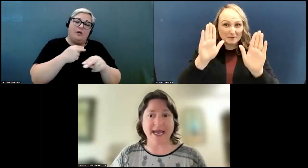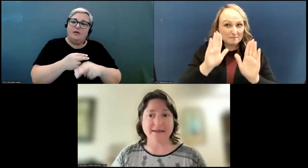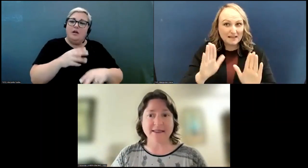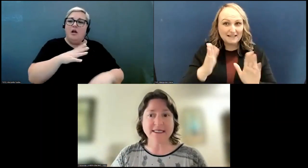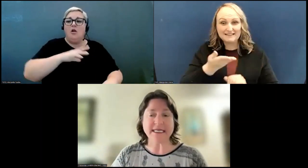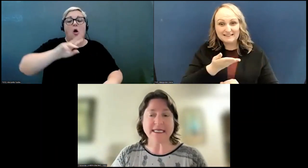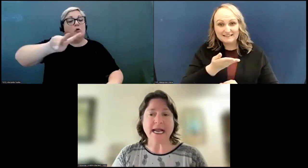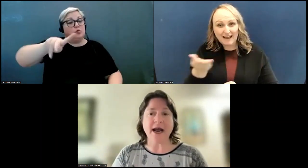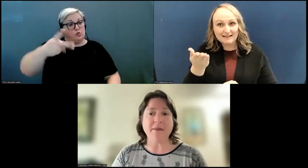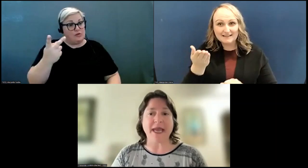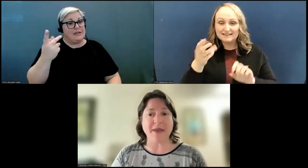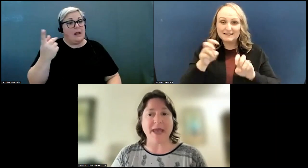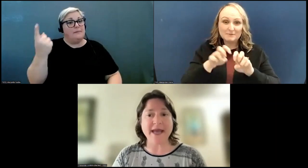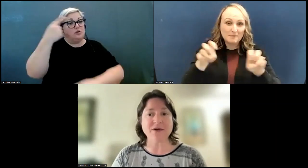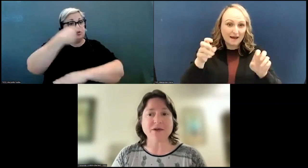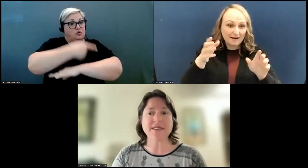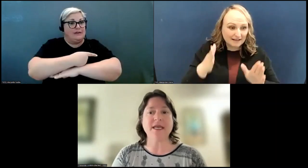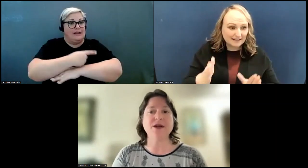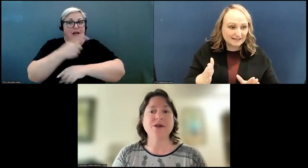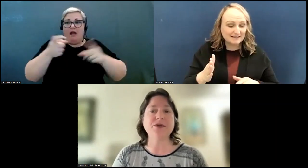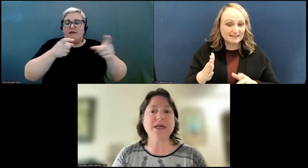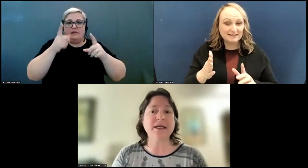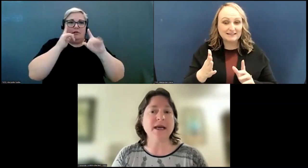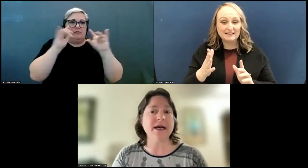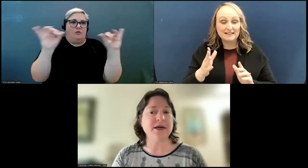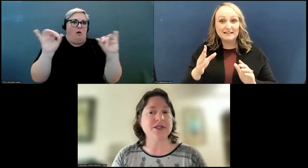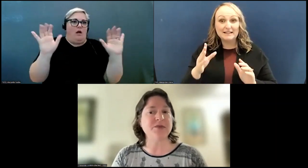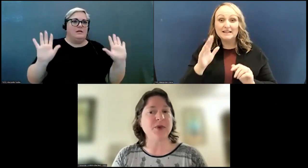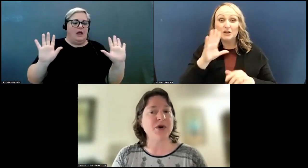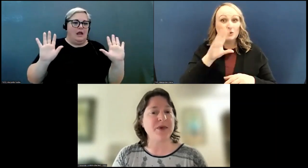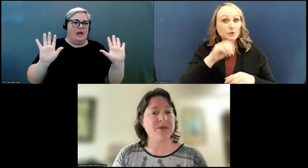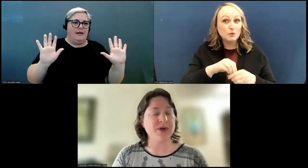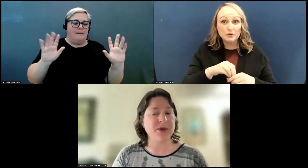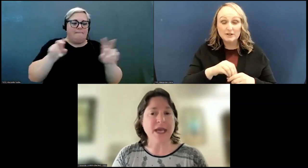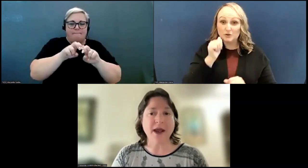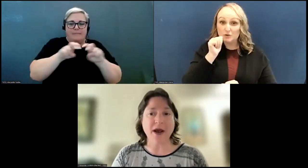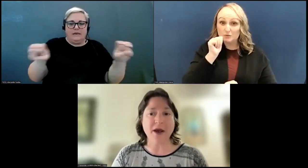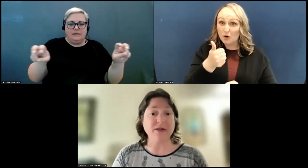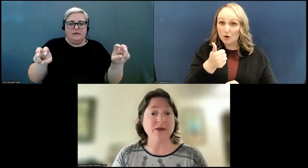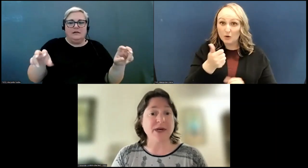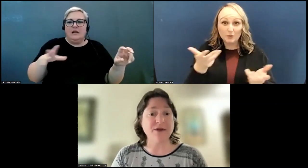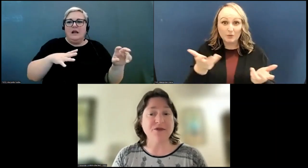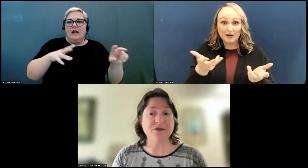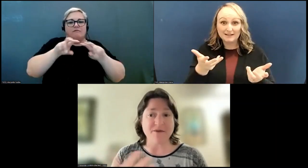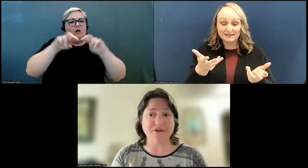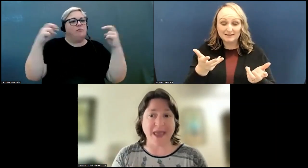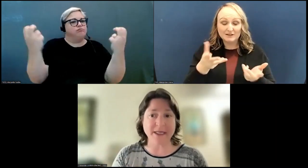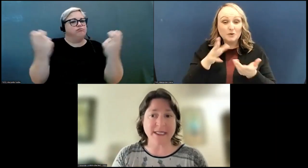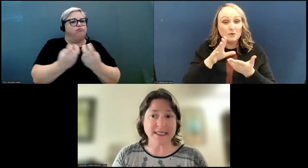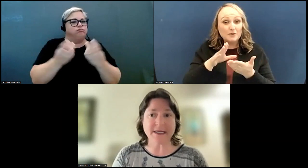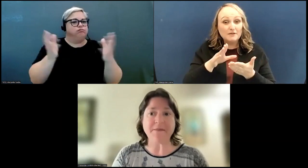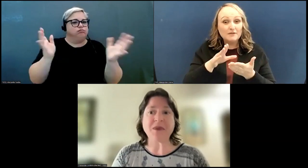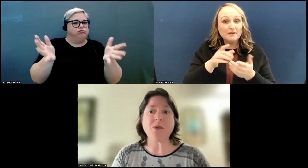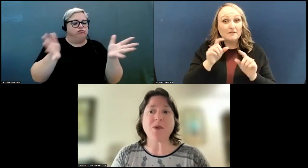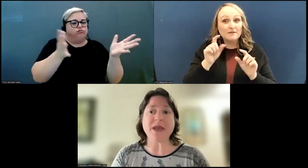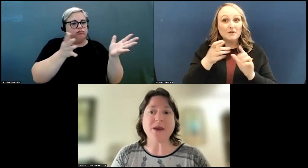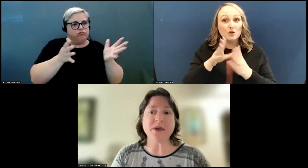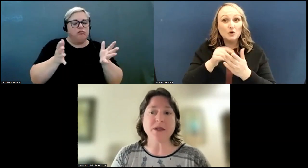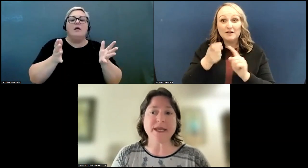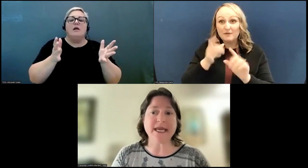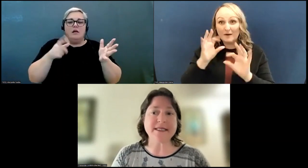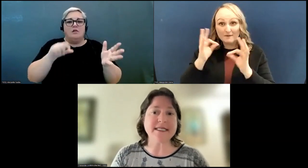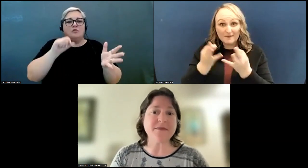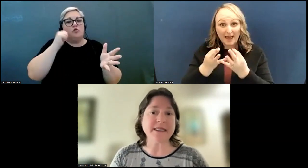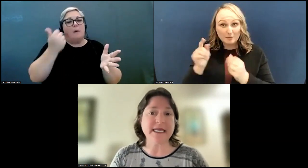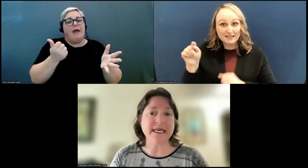and panelists and panels, including tomorrow we will be learning from families. We